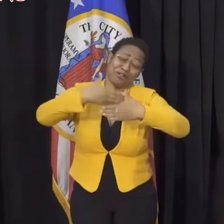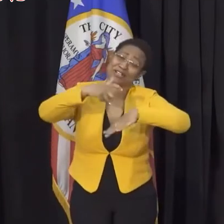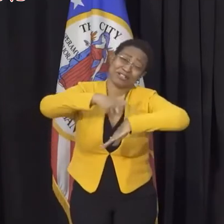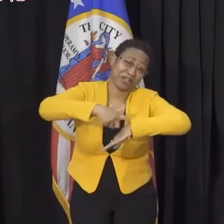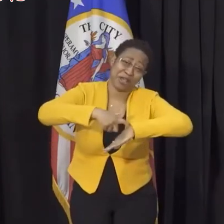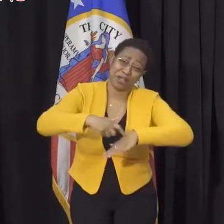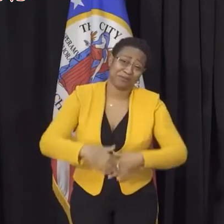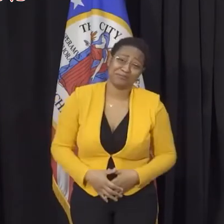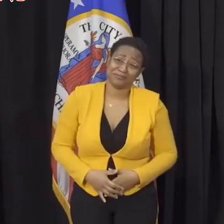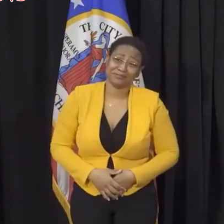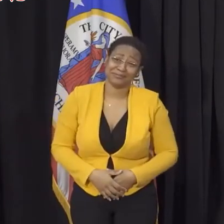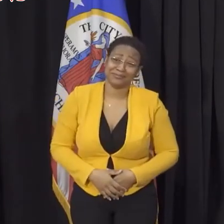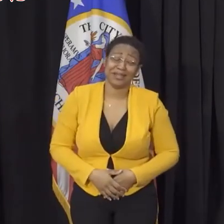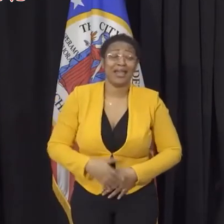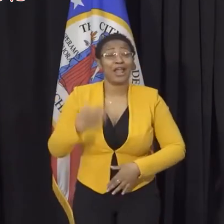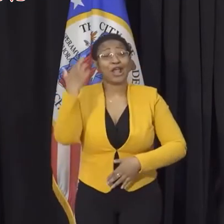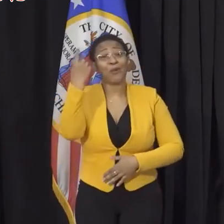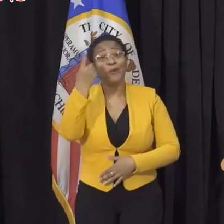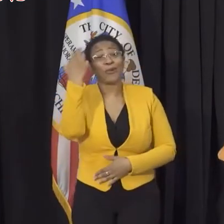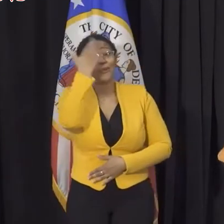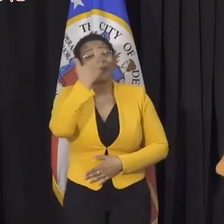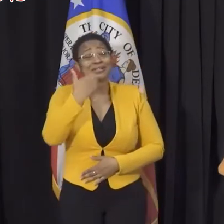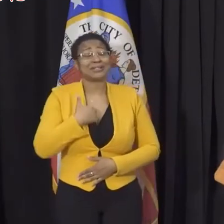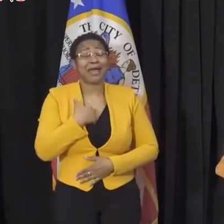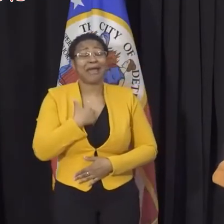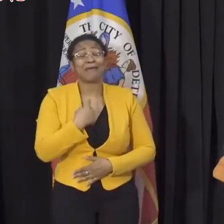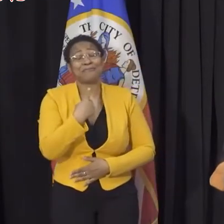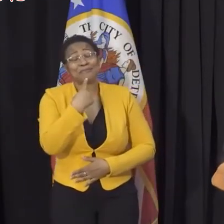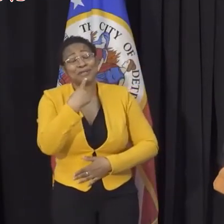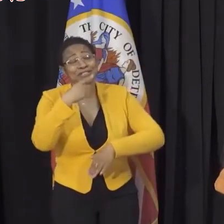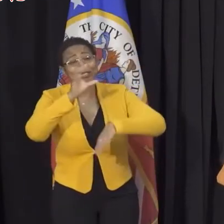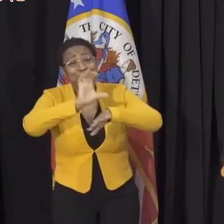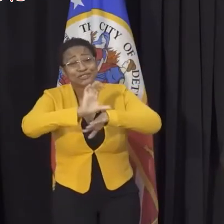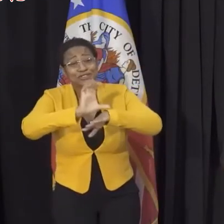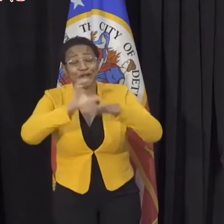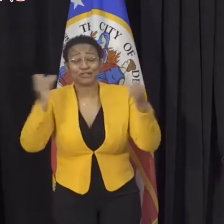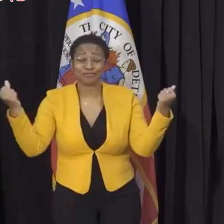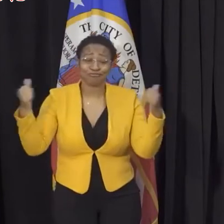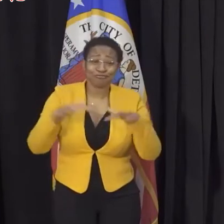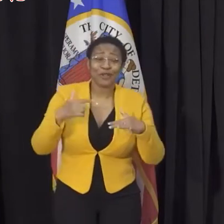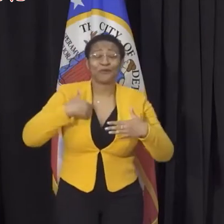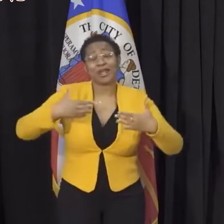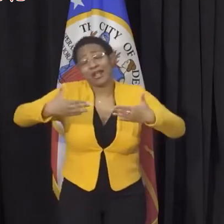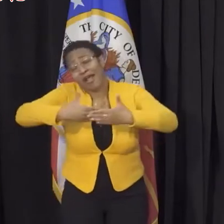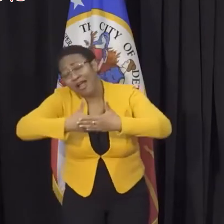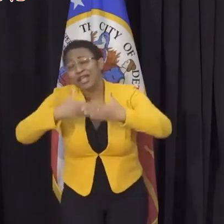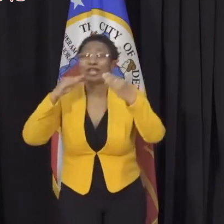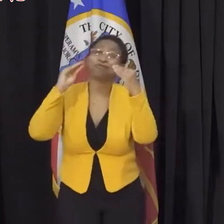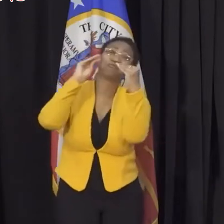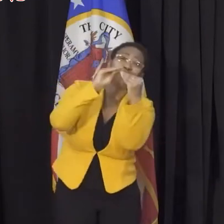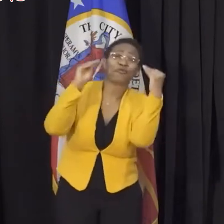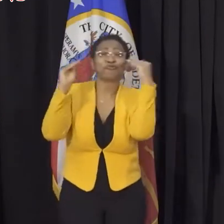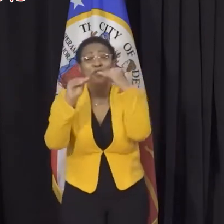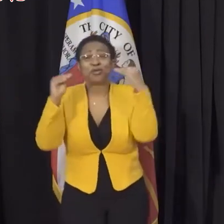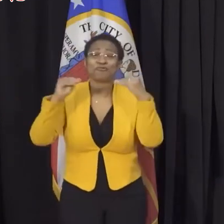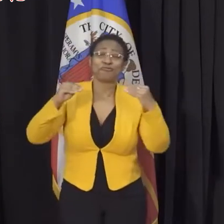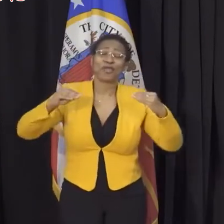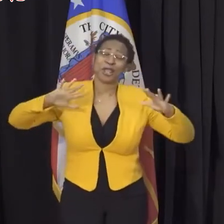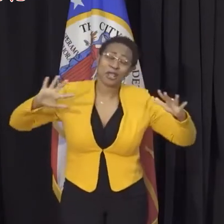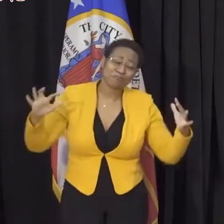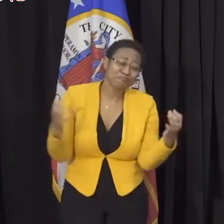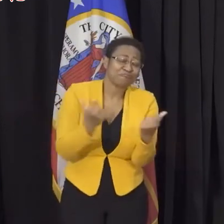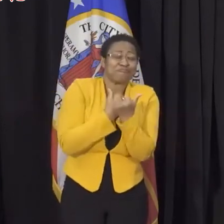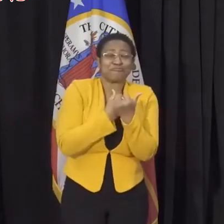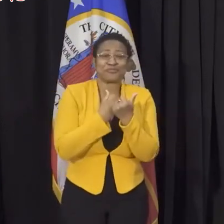time. And one of the reasons that I miss church being in session, because we are hugging, kissing, and embracing